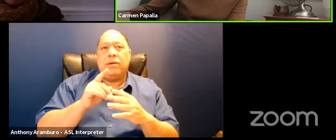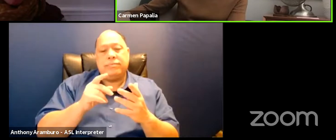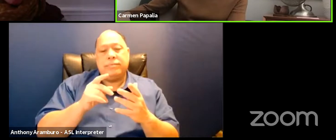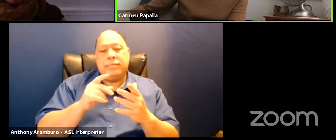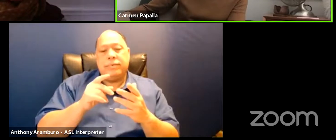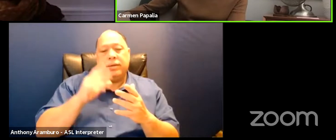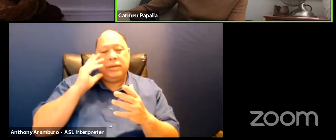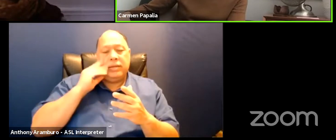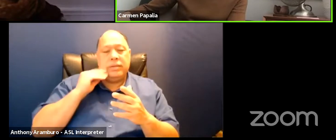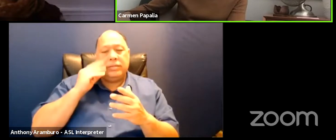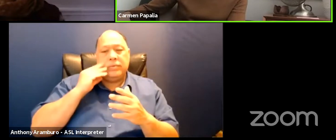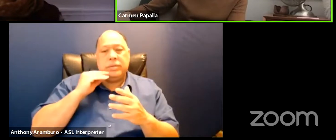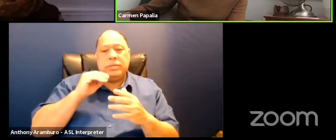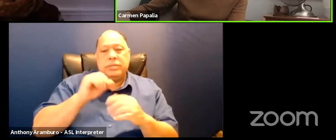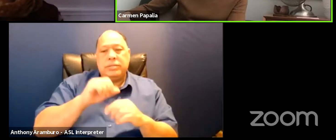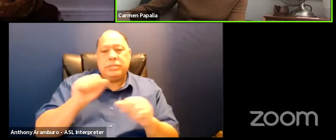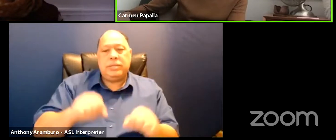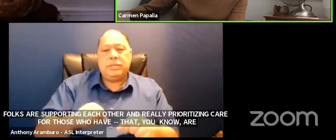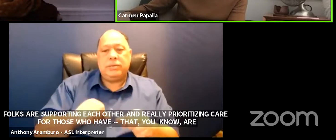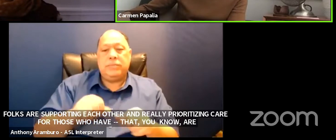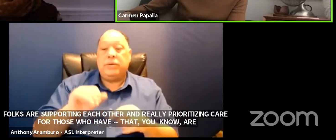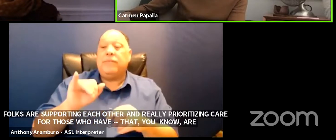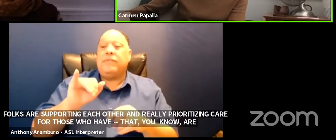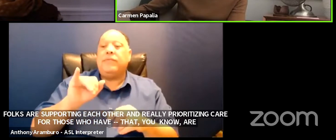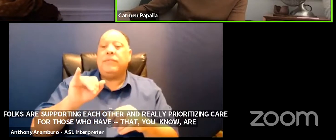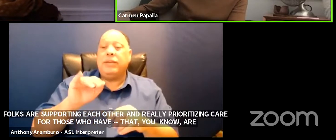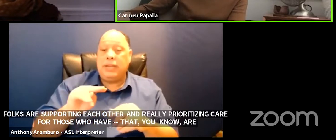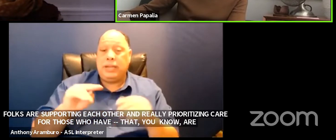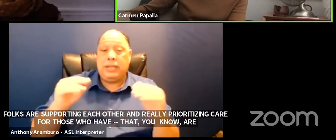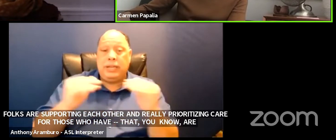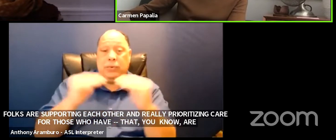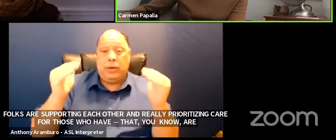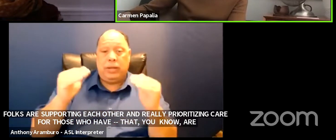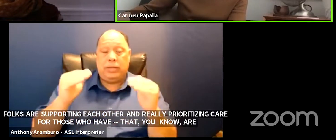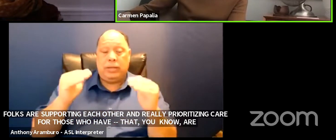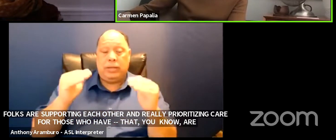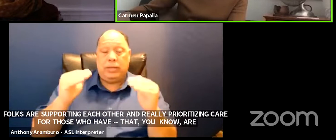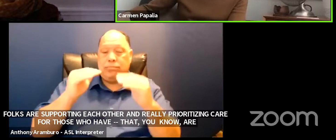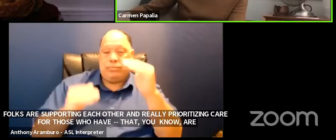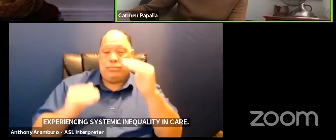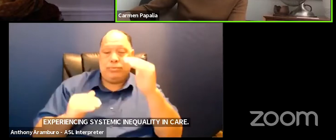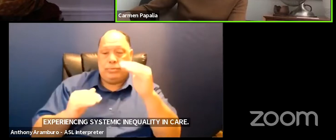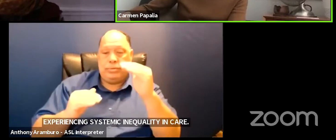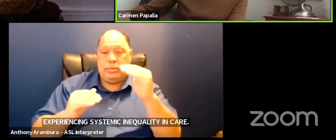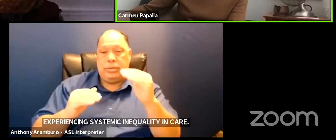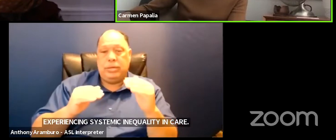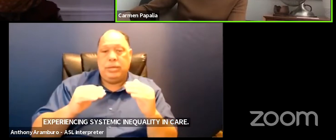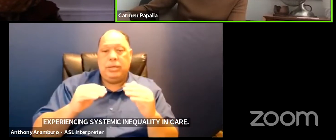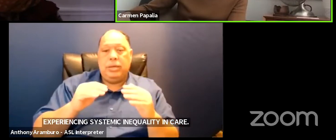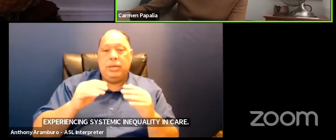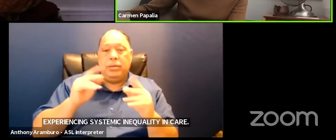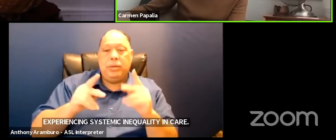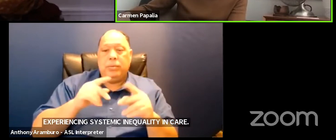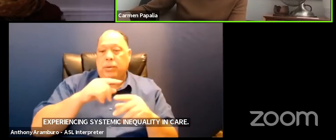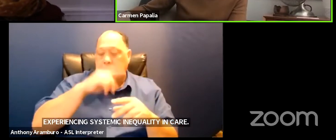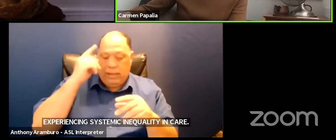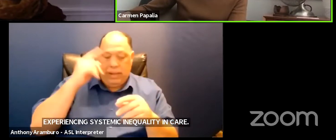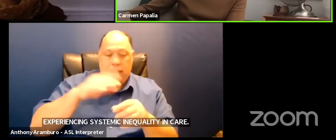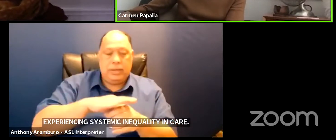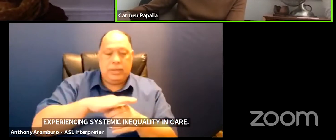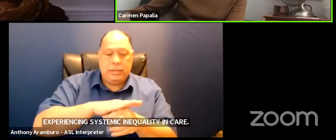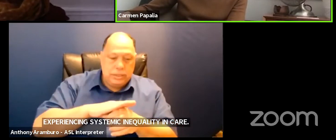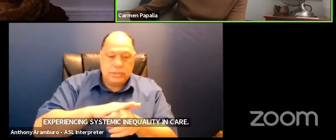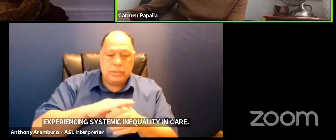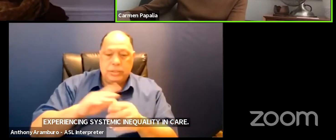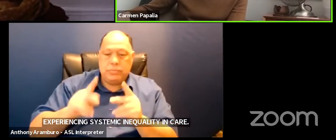experience systemic inequality in care. You know, people who are Black, Indigenous, and people of